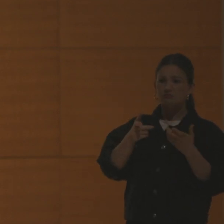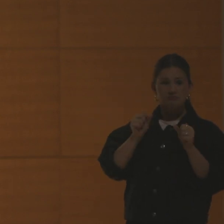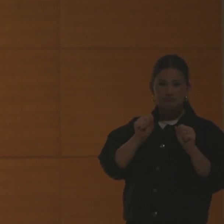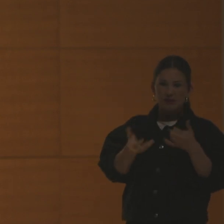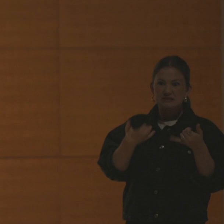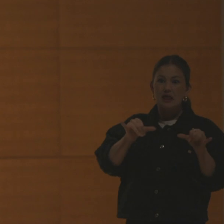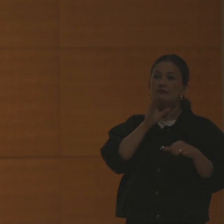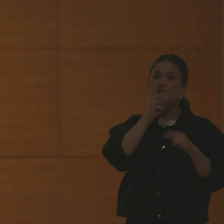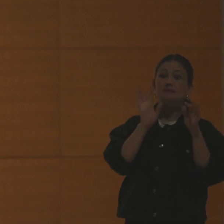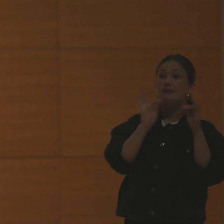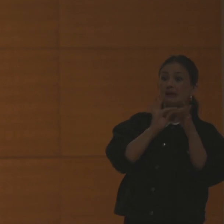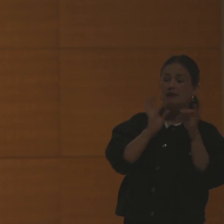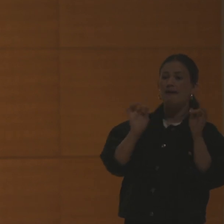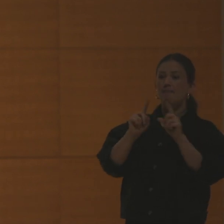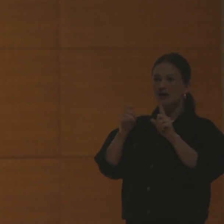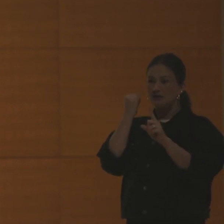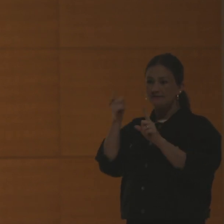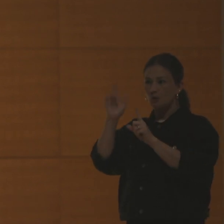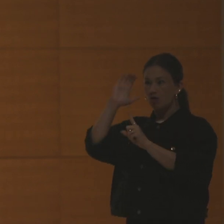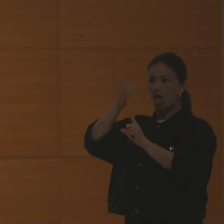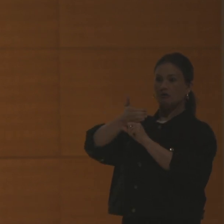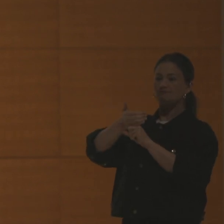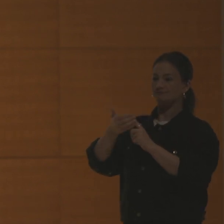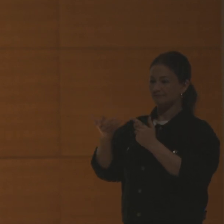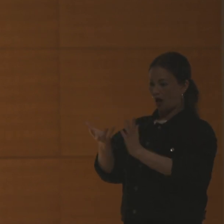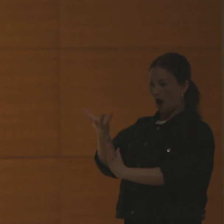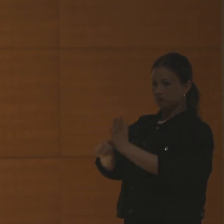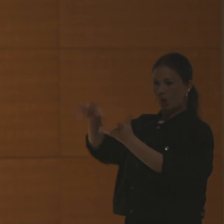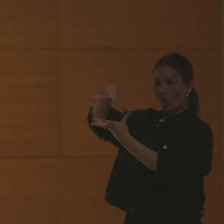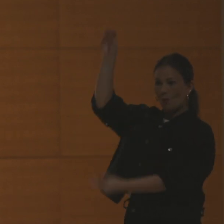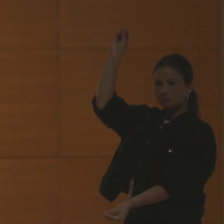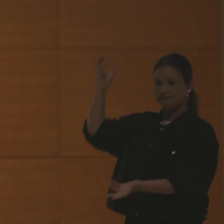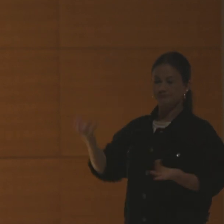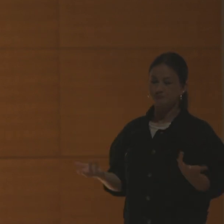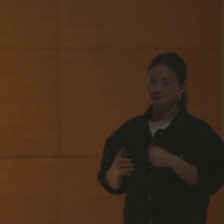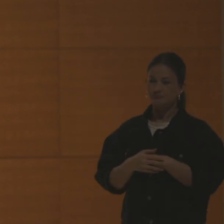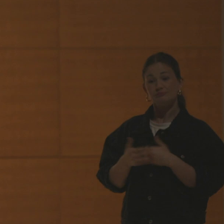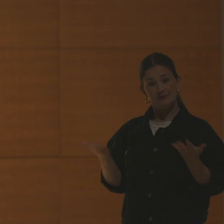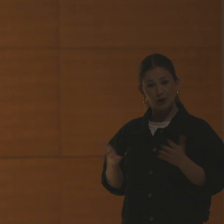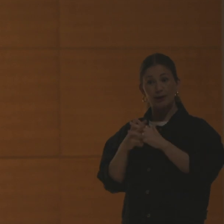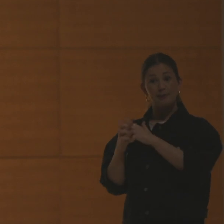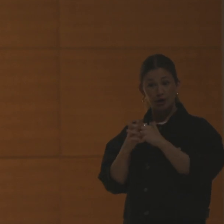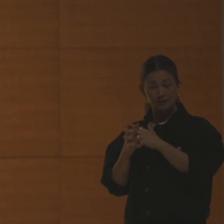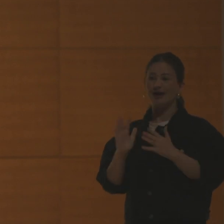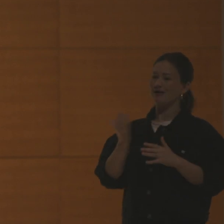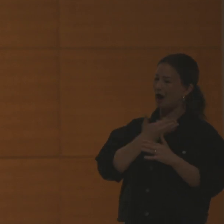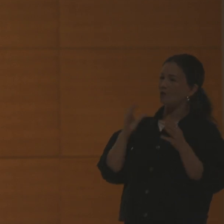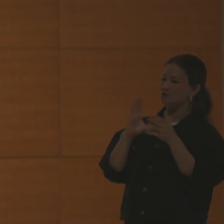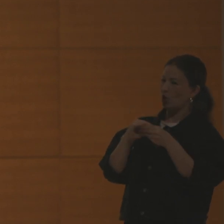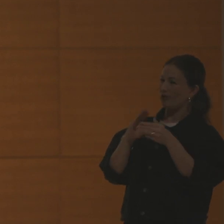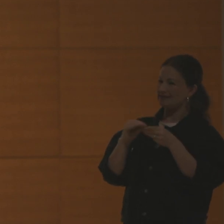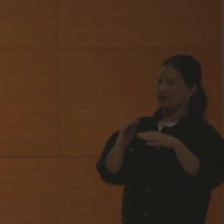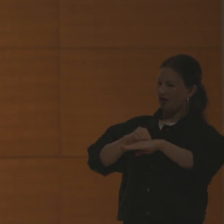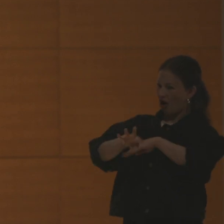invisible, it's like you don't exist. You see, in America, our stories apparently make some of our fellow